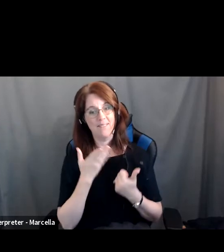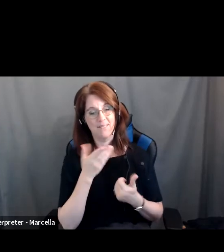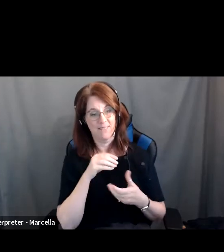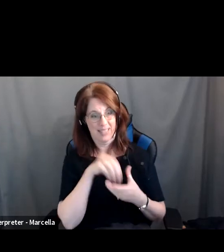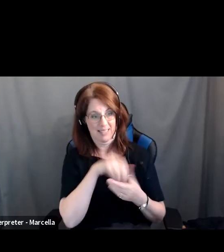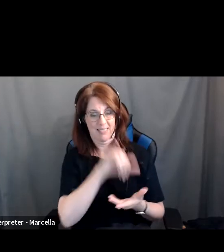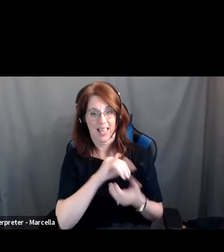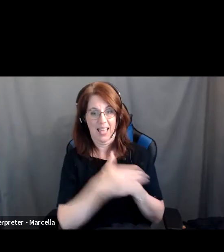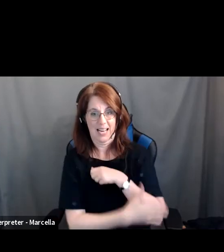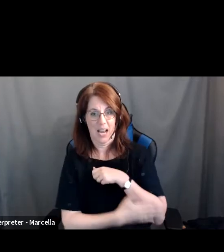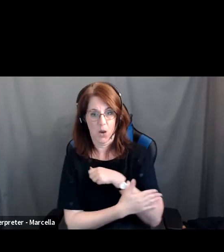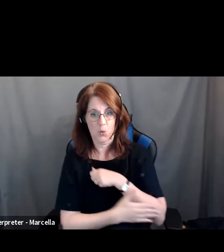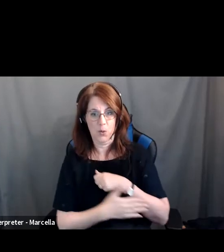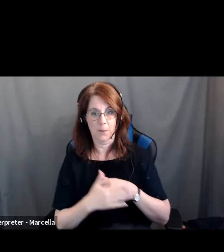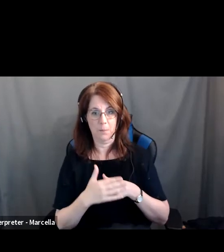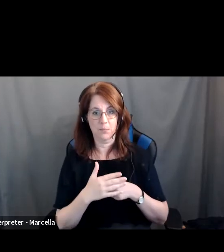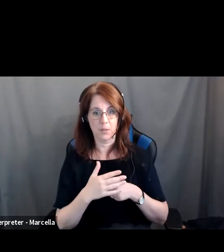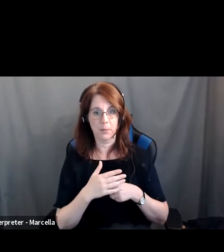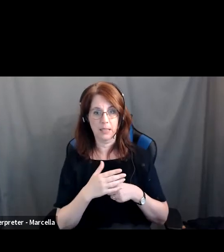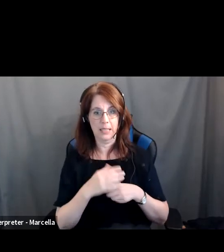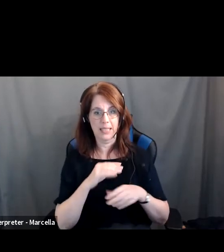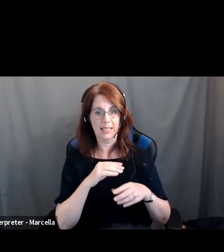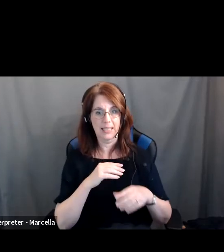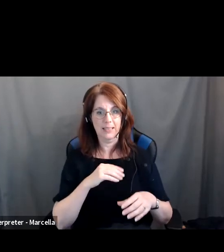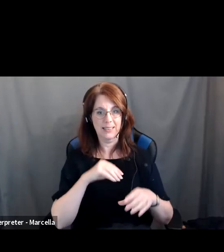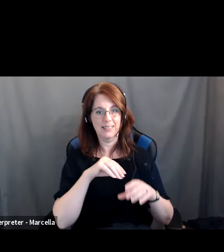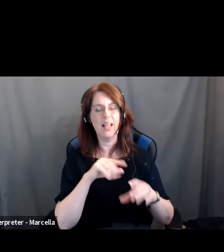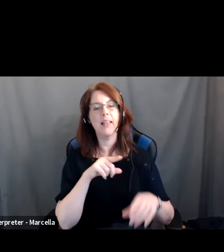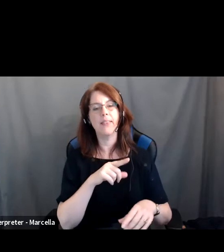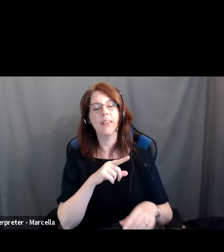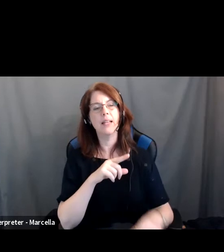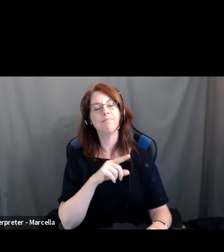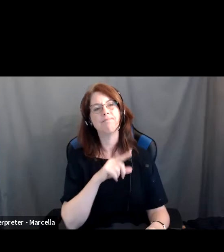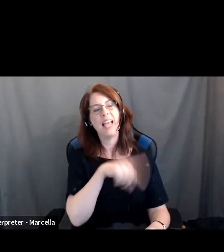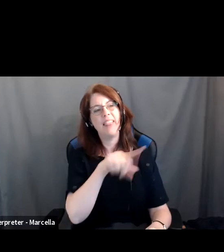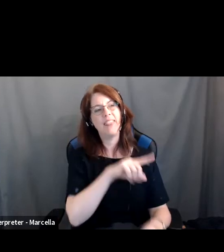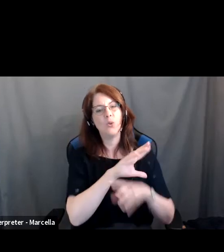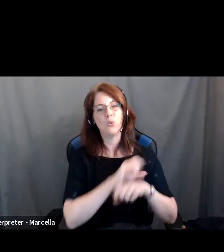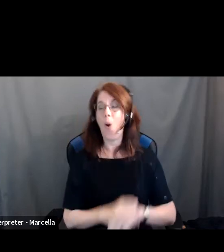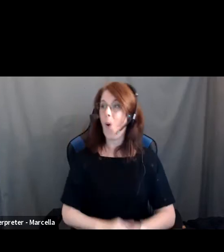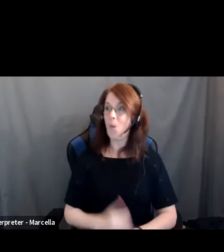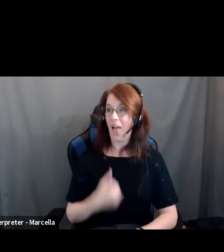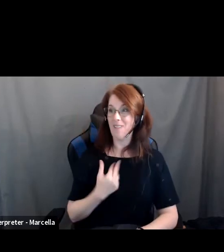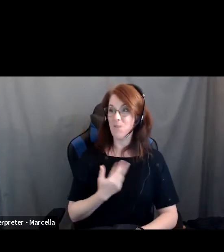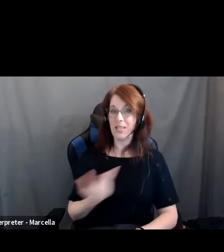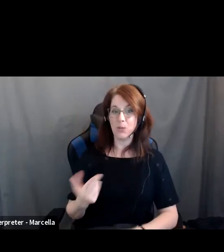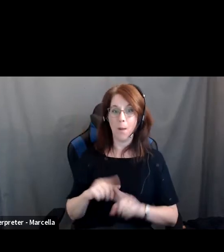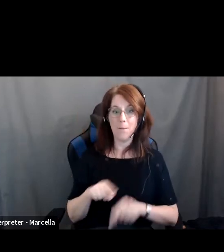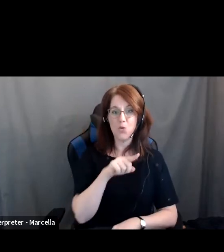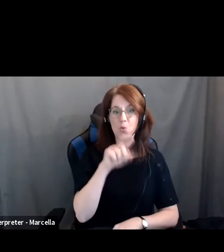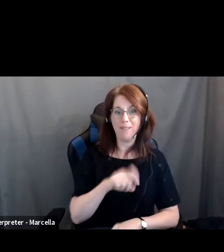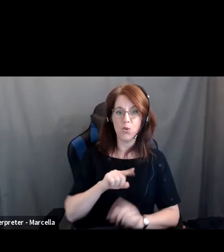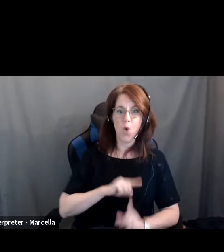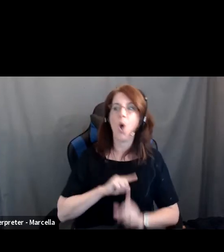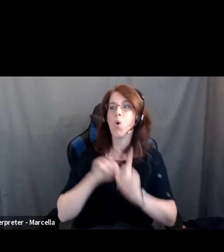because the constant in and out is what the rural communities are used to. They're used to, hey, we have resources, but you have to, you know, go to